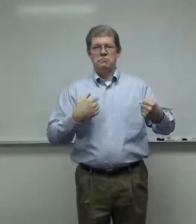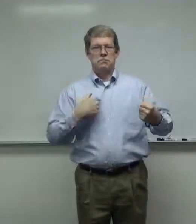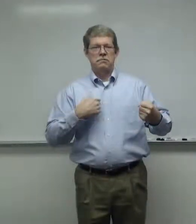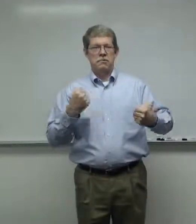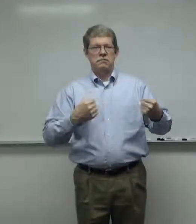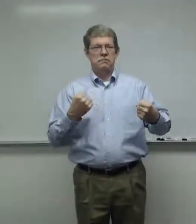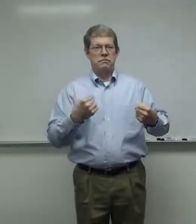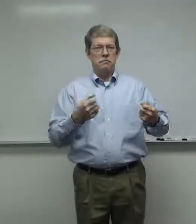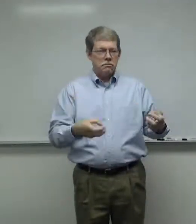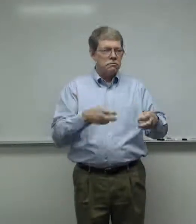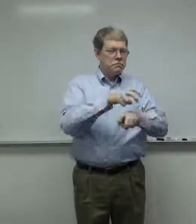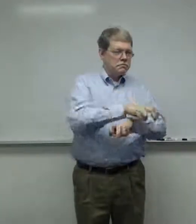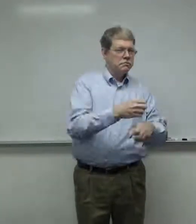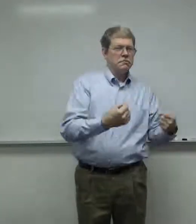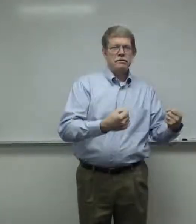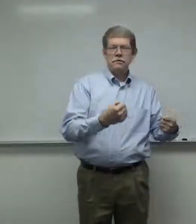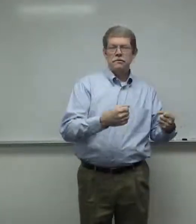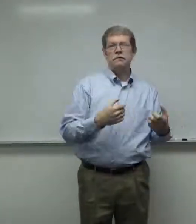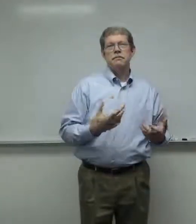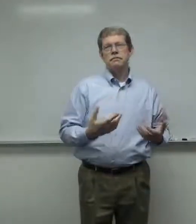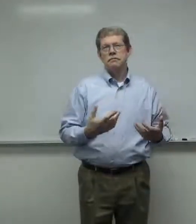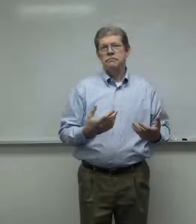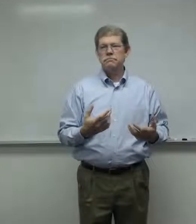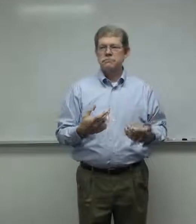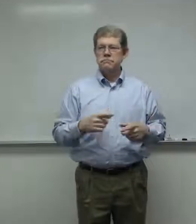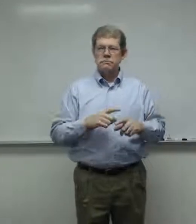But if you're just going to drive, or I'll drive.